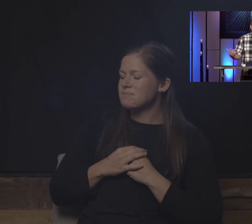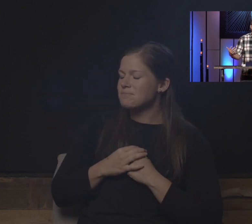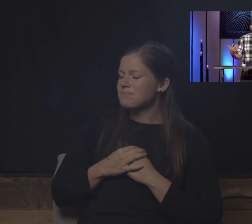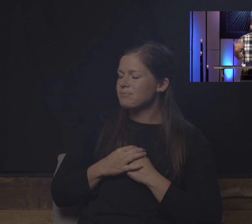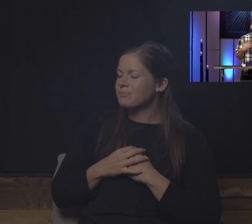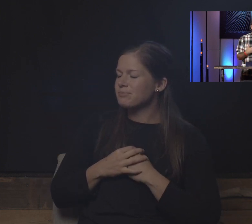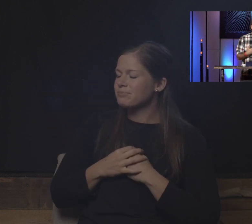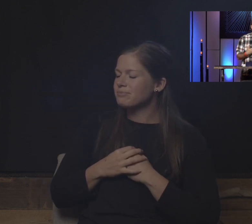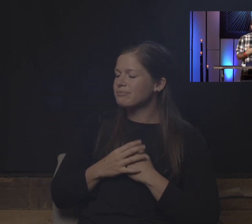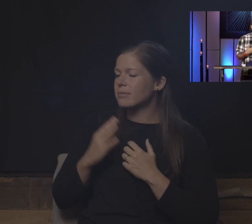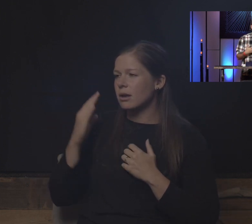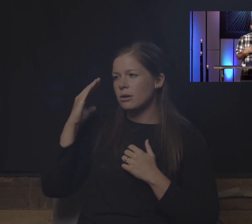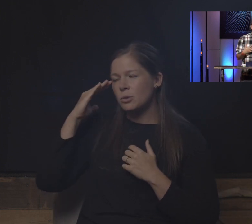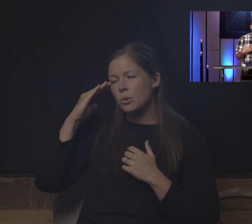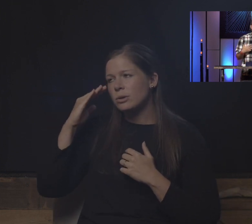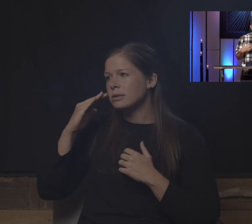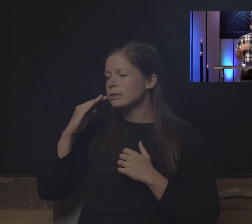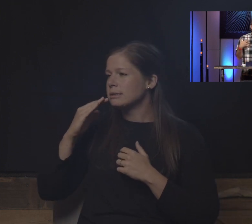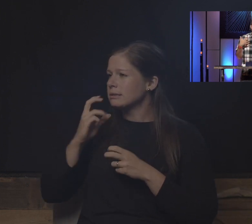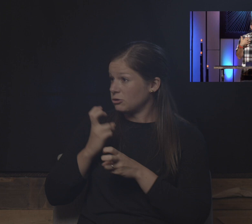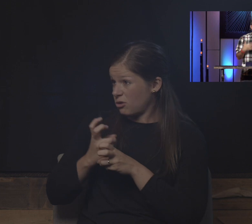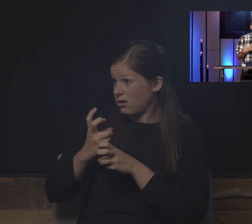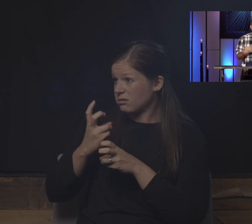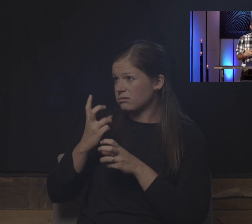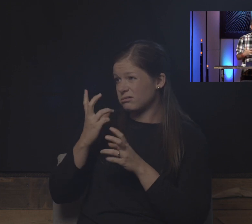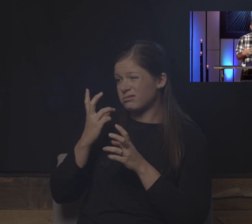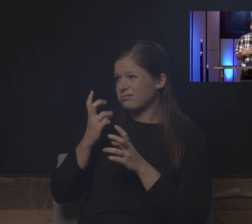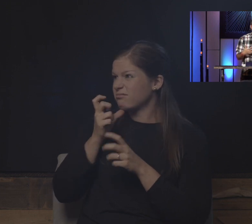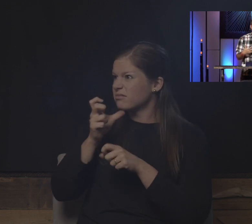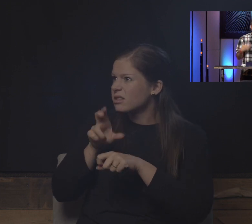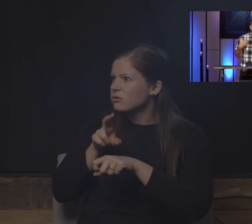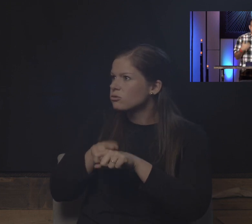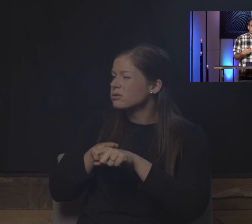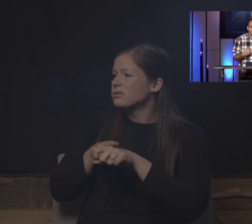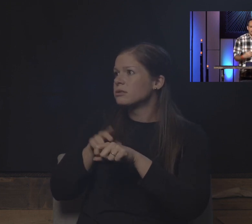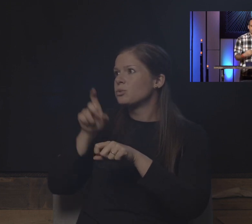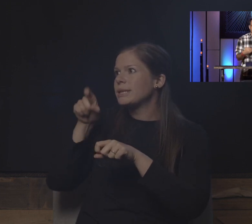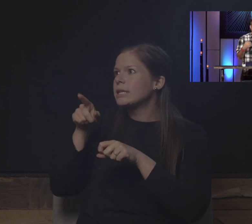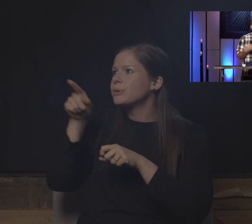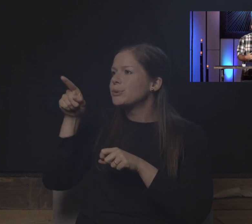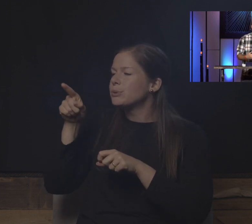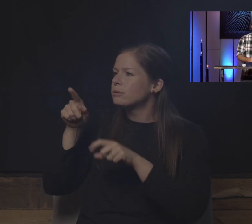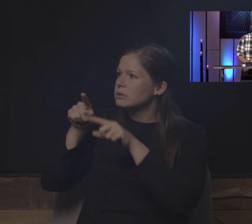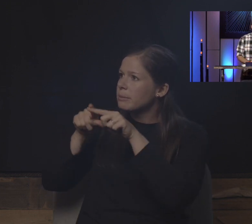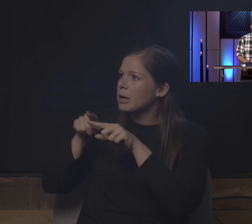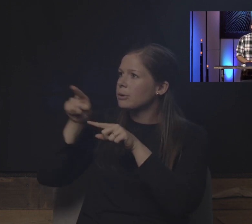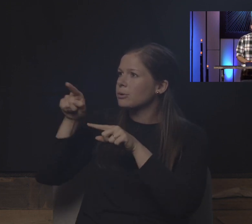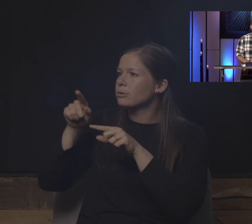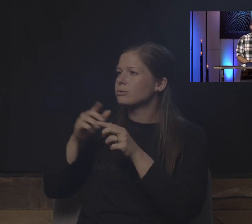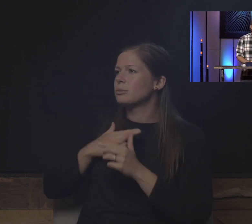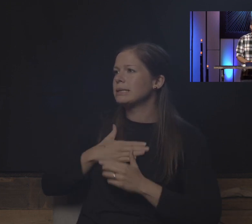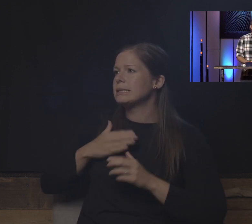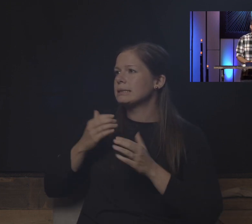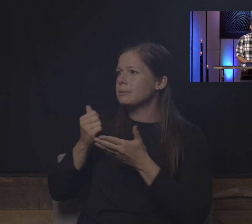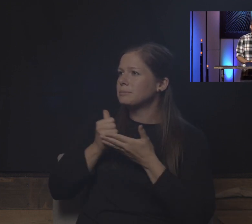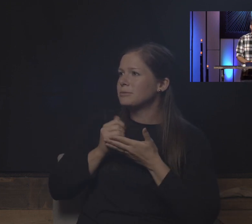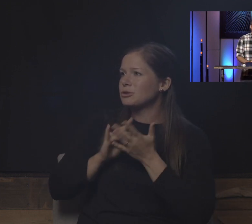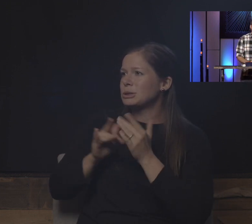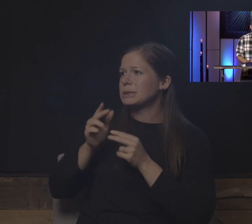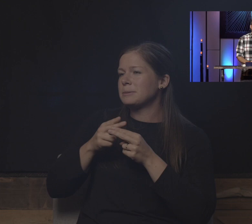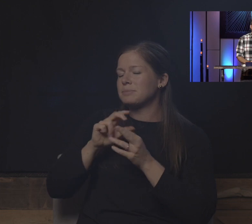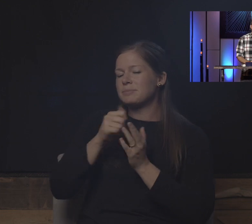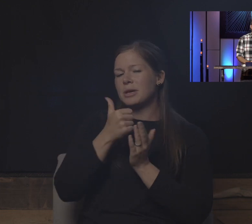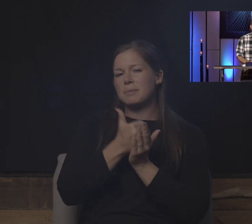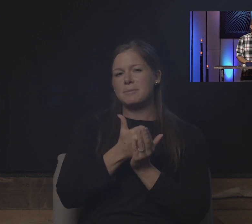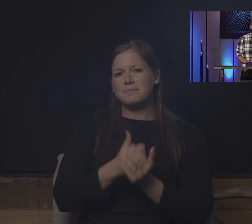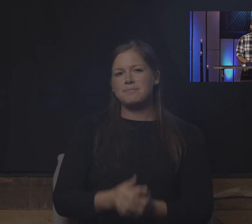Father, that's not going to come to us naturally. We need you to do that. We need you to do that in us. So please do it, I pray, in Jesus' name.